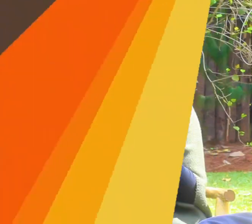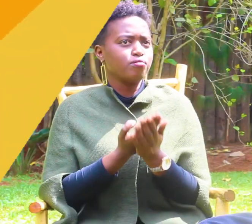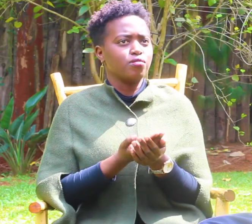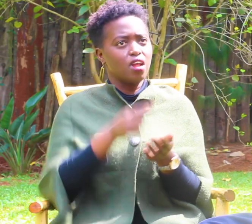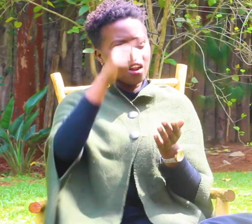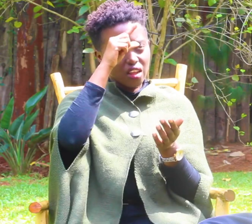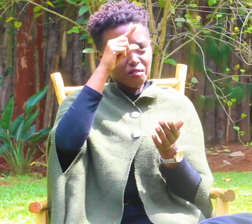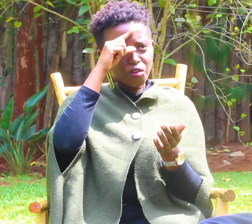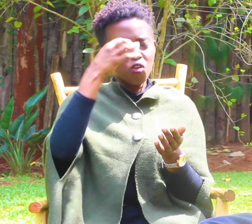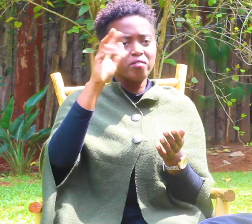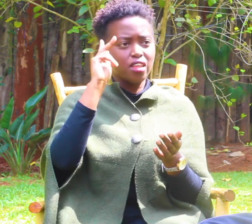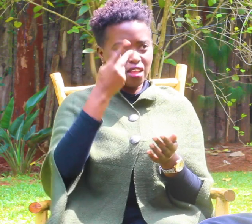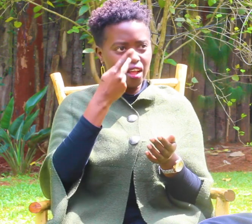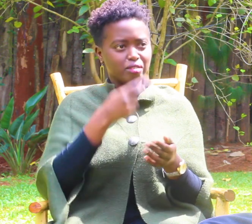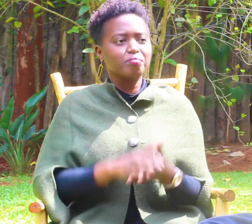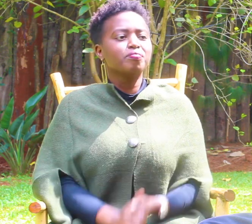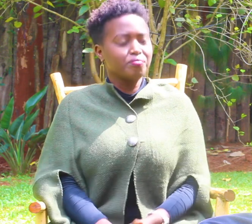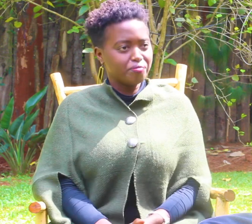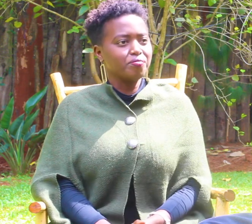What recommendations can you give the government of Kenya?